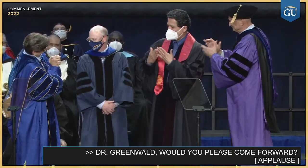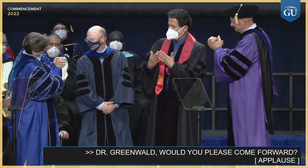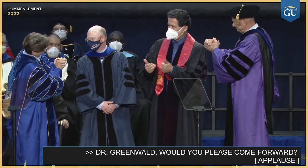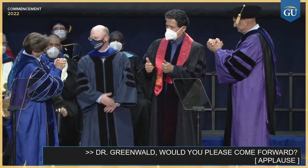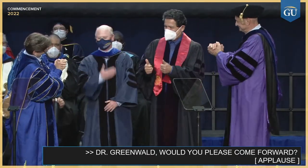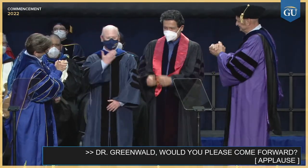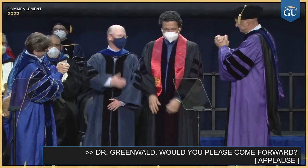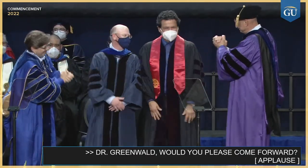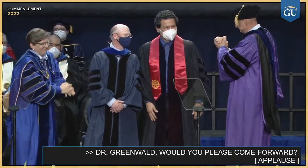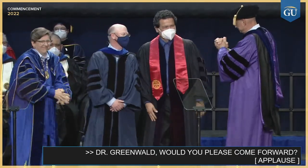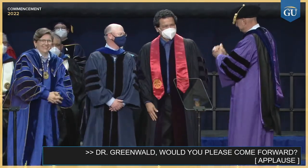Congratulations.